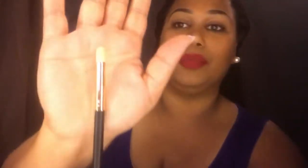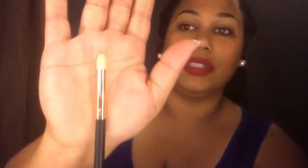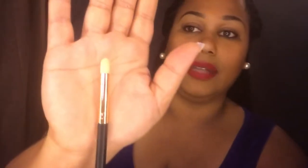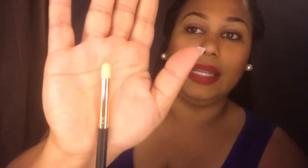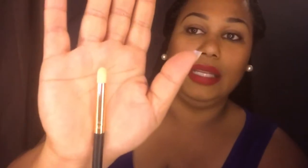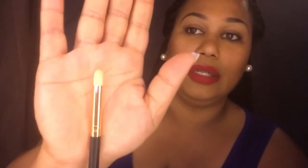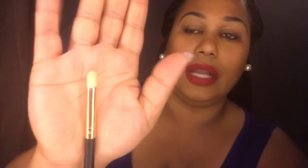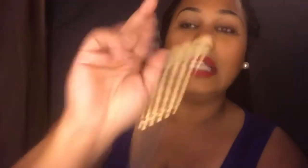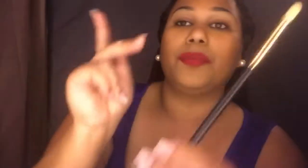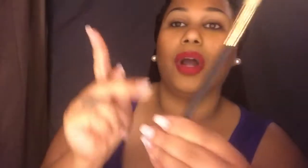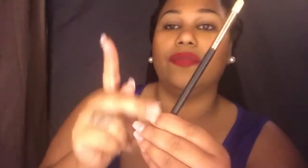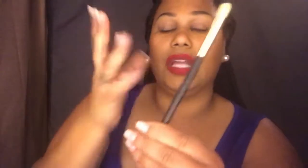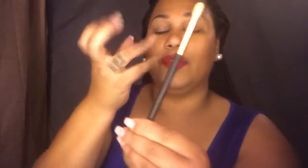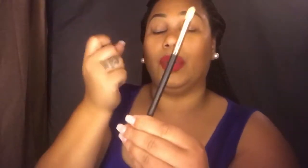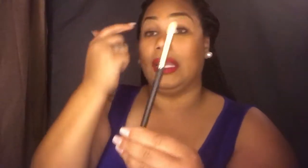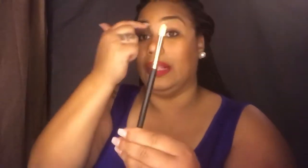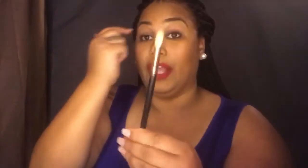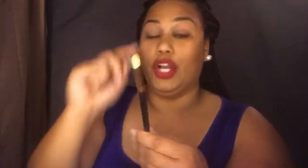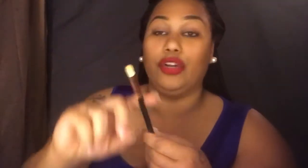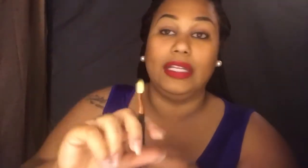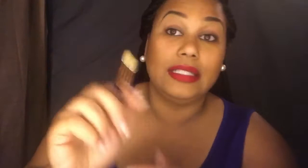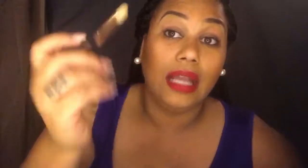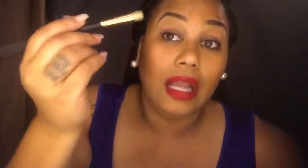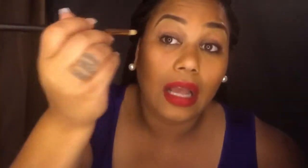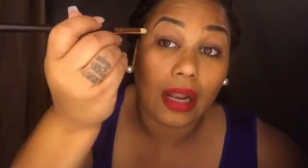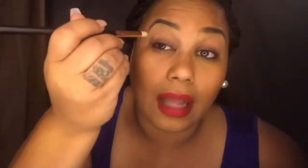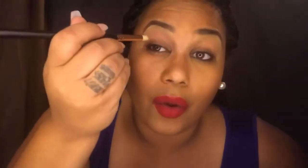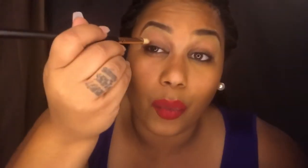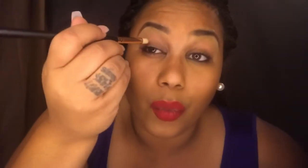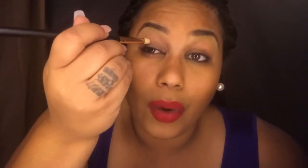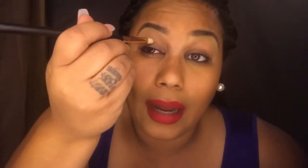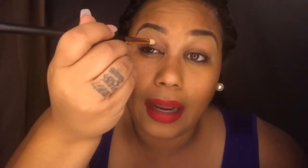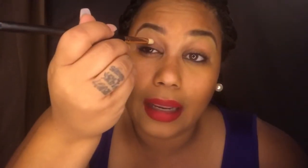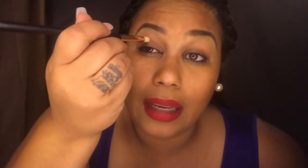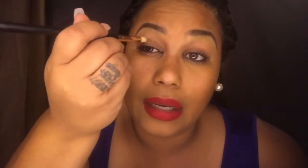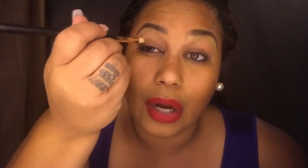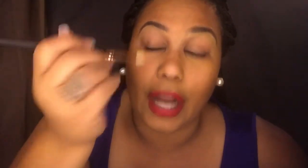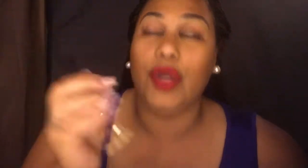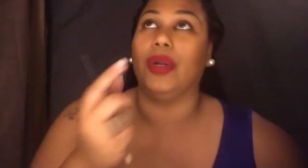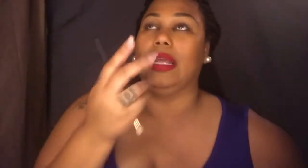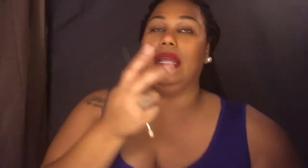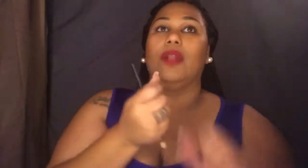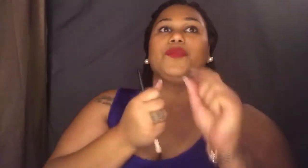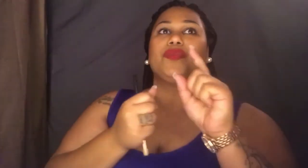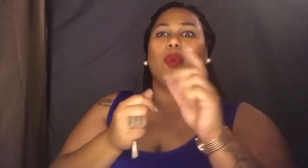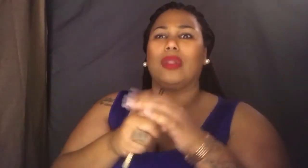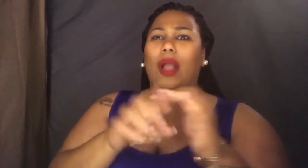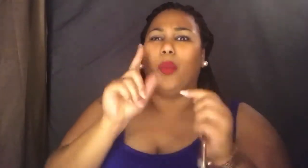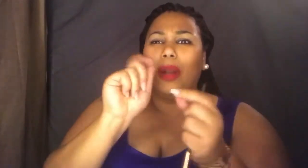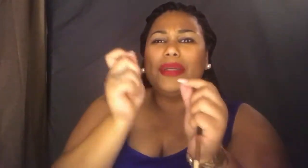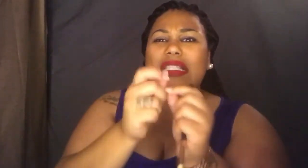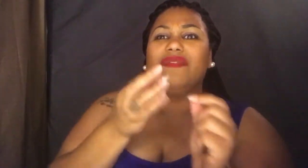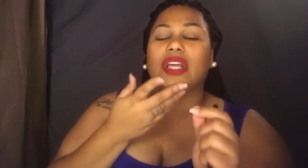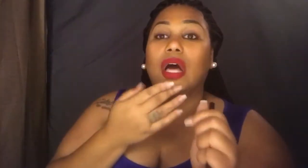this brush right here, it's perfect if you want to get in that crease, like right here, and you want to get like one specific